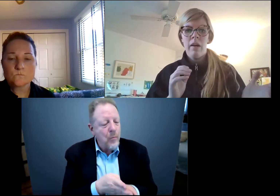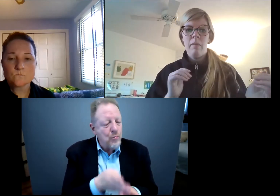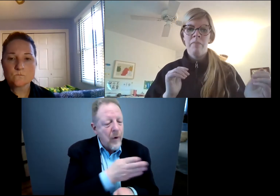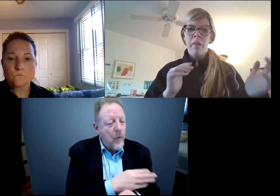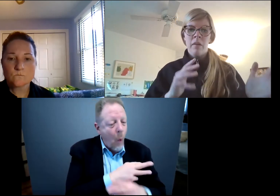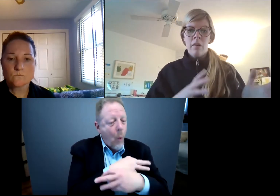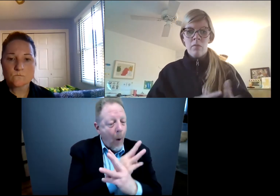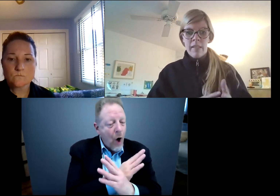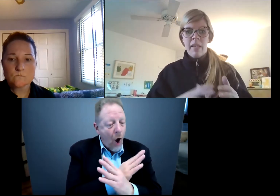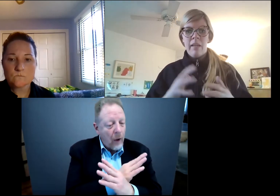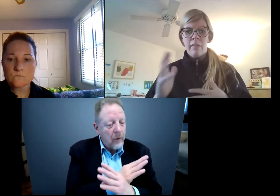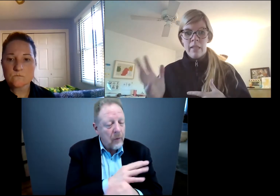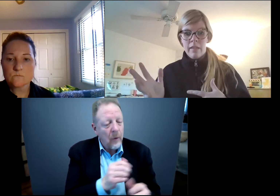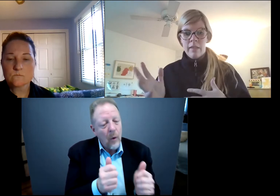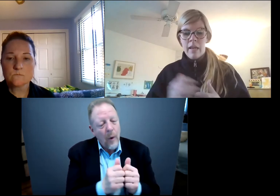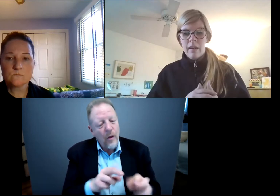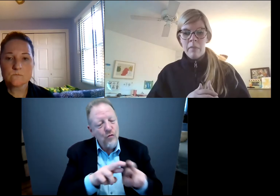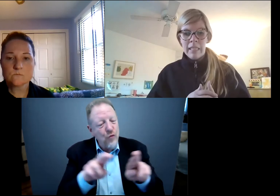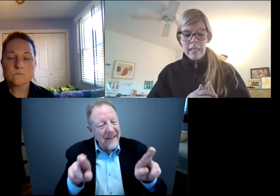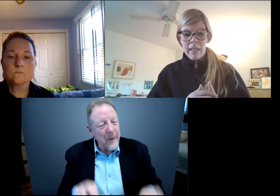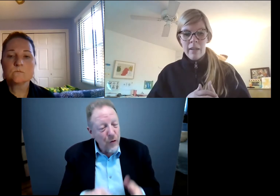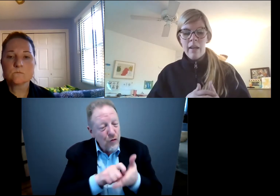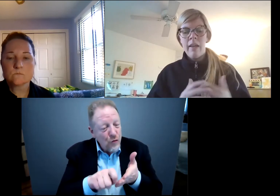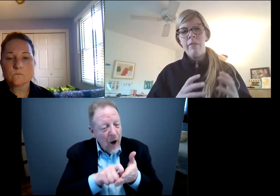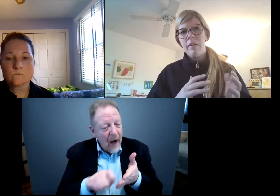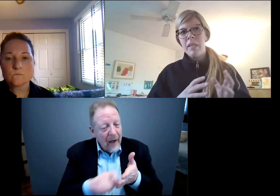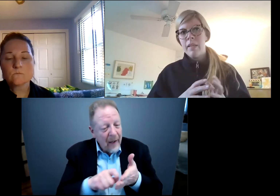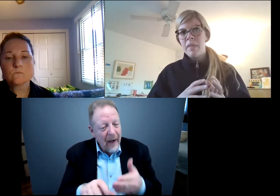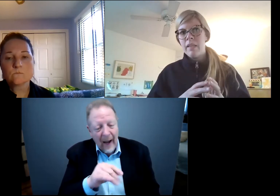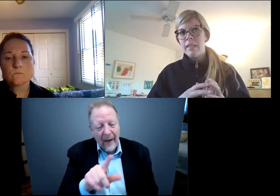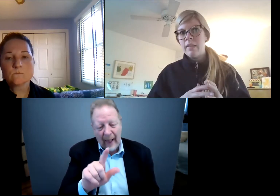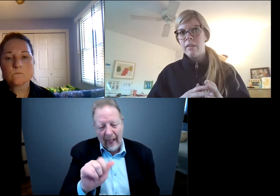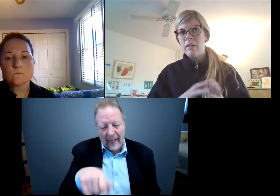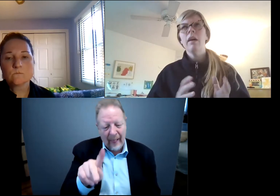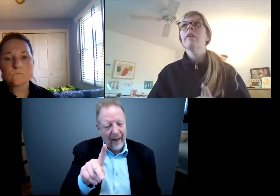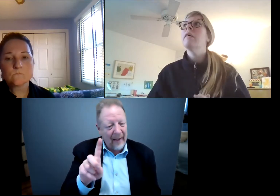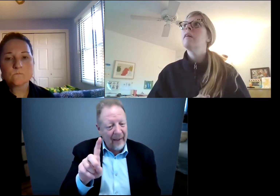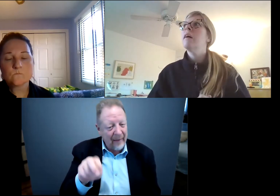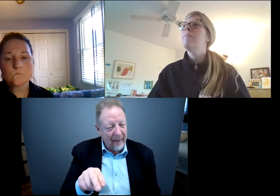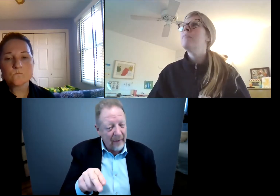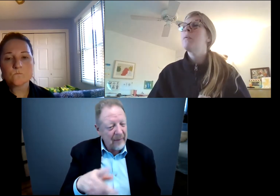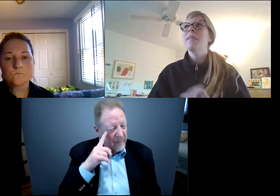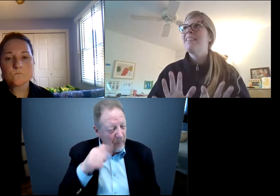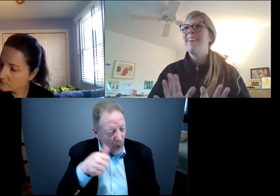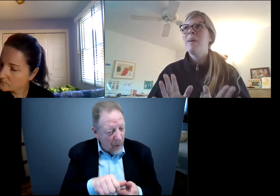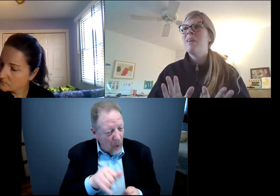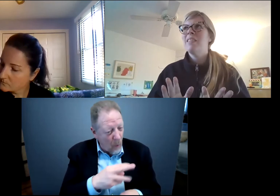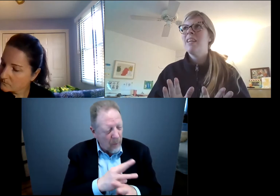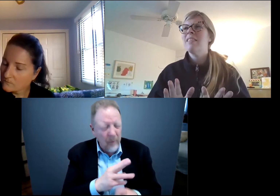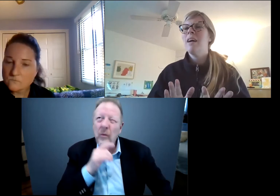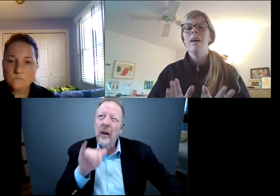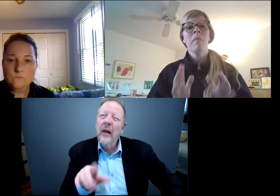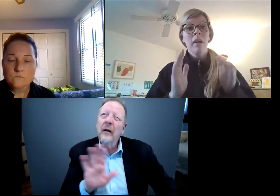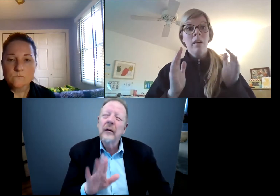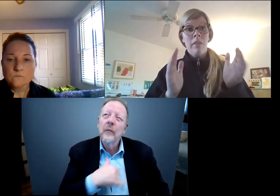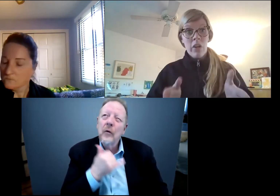with resumes and LinkedIn, if it can be something that's a little, or no, it wasn't that. I